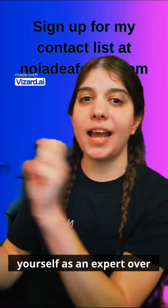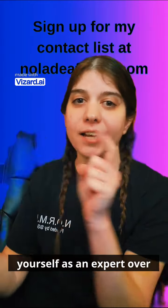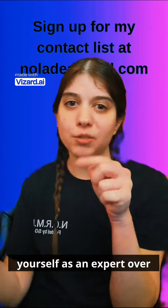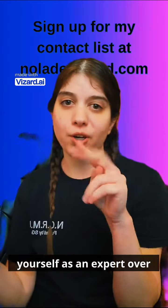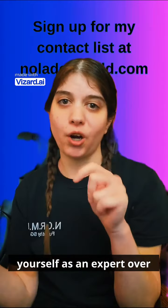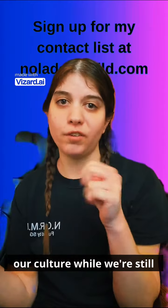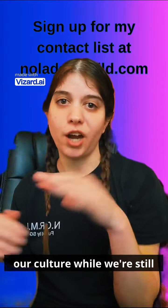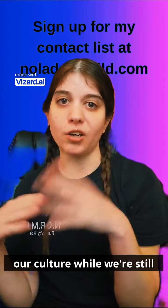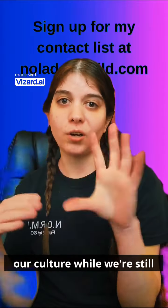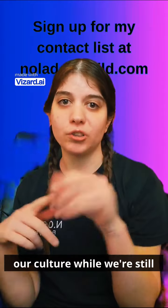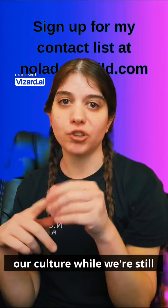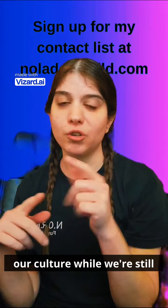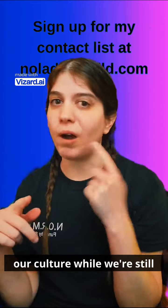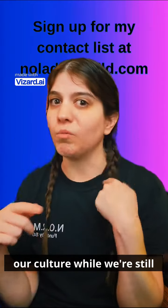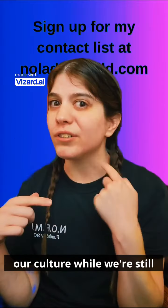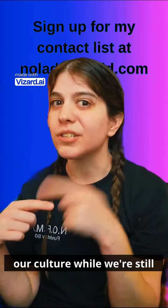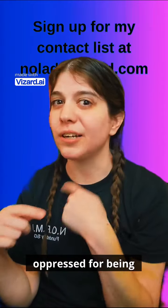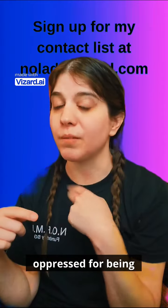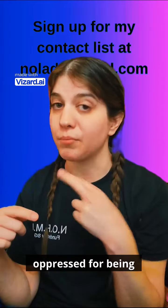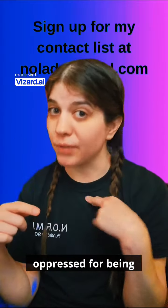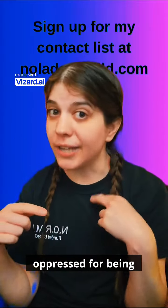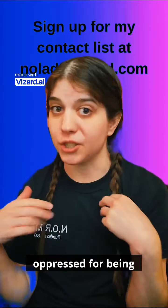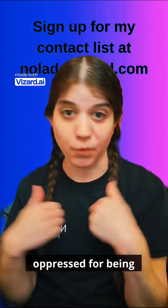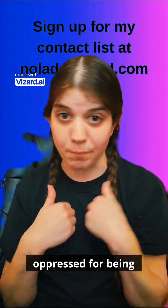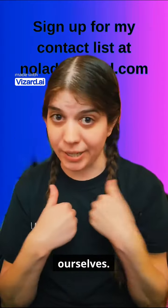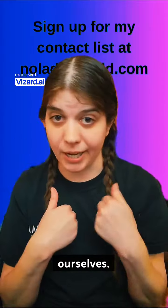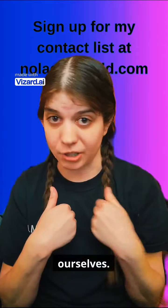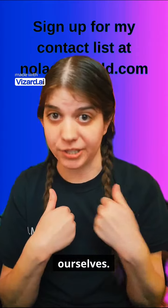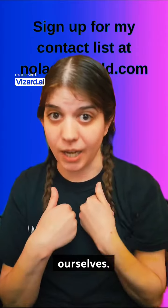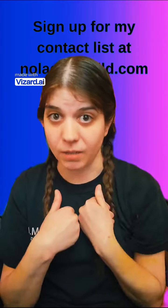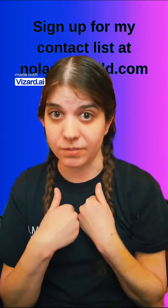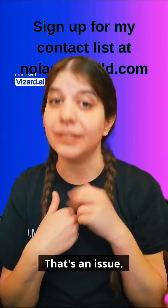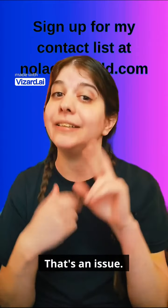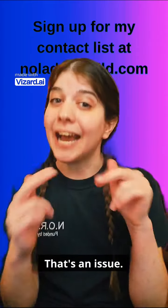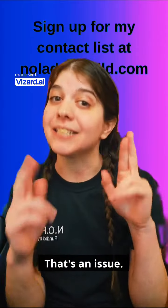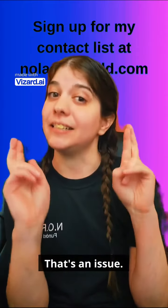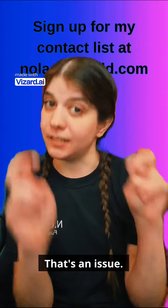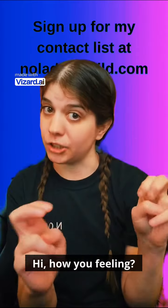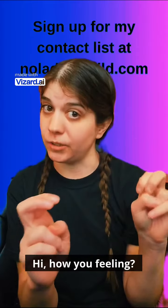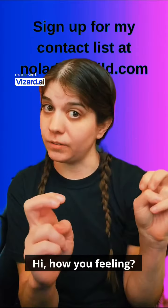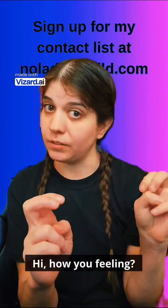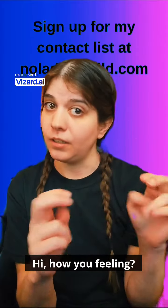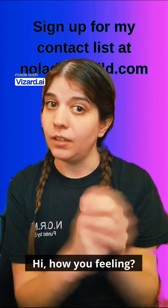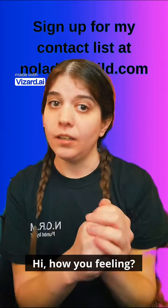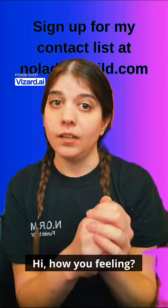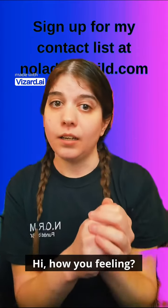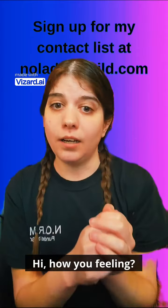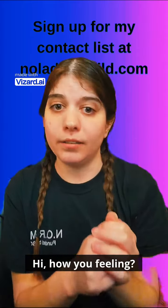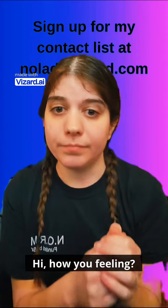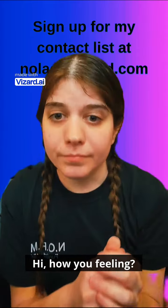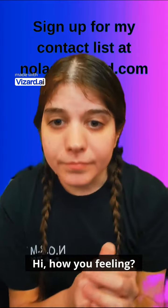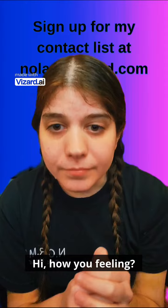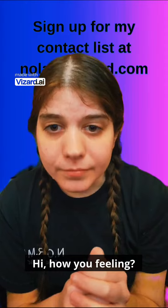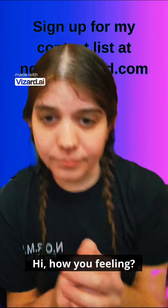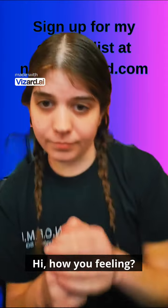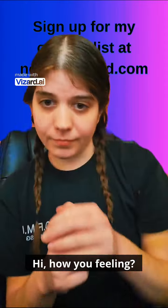expert over our culture while we're still oppressed for being ourselves. That's an issue. Hi,